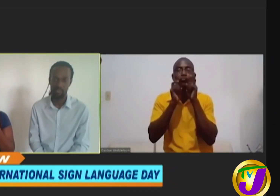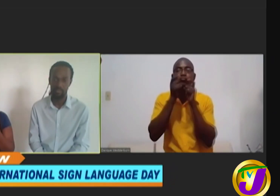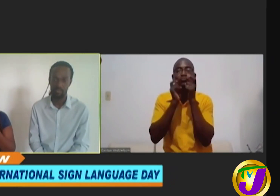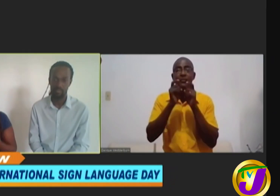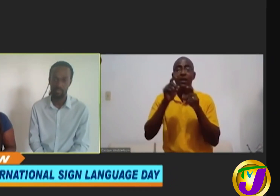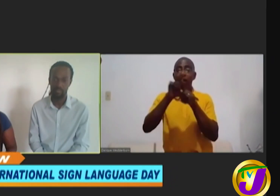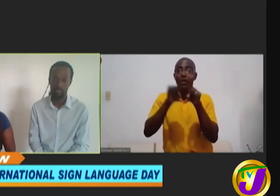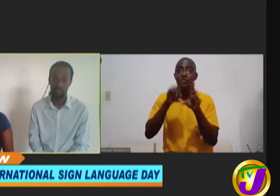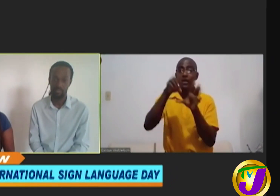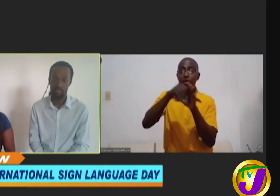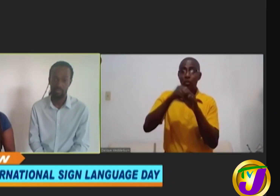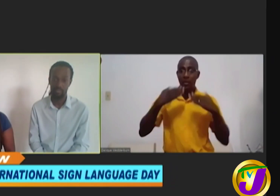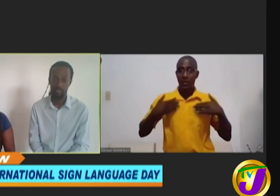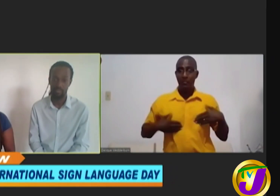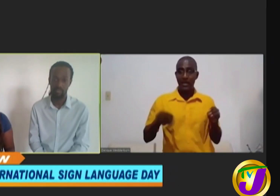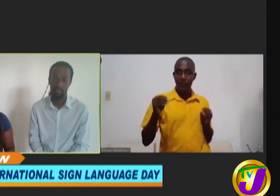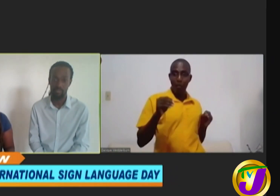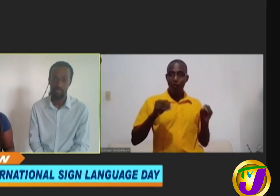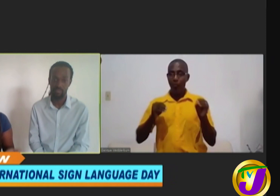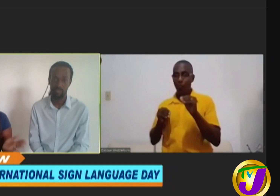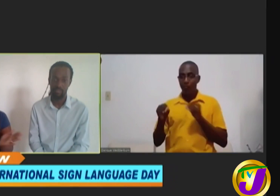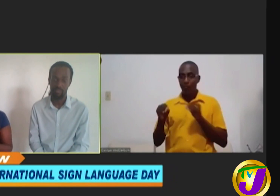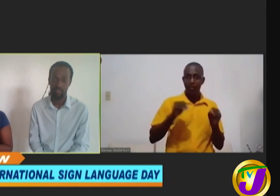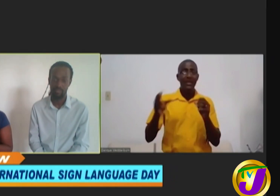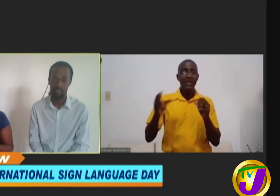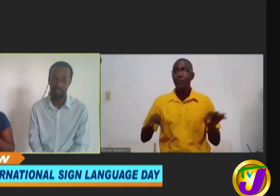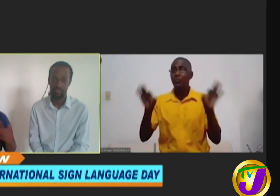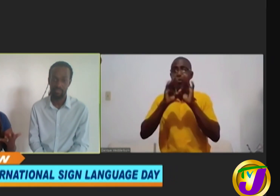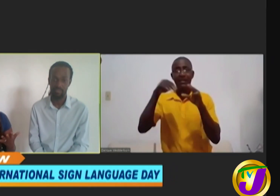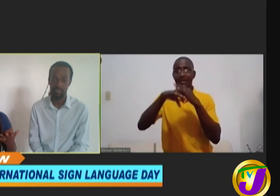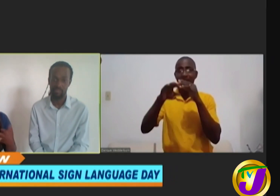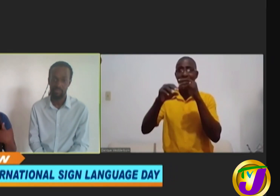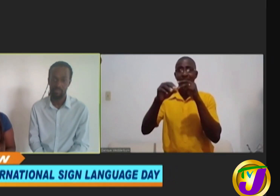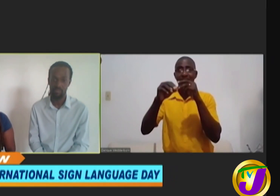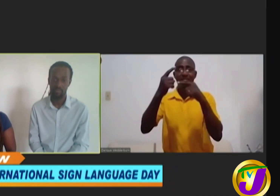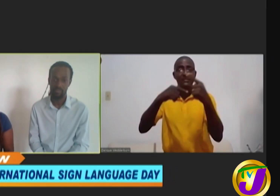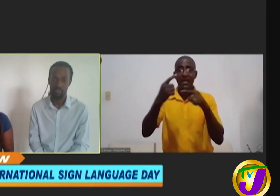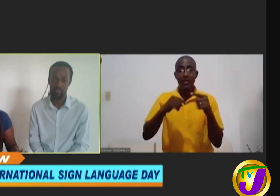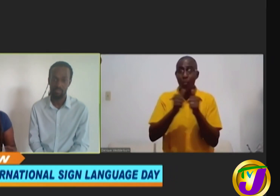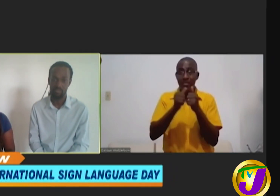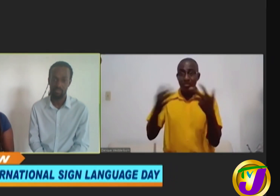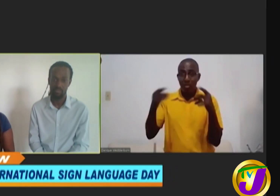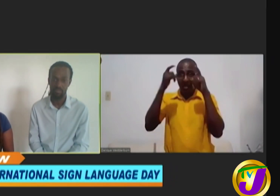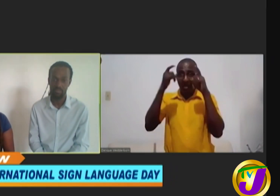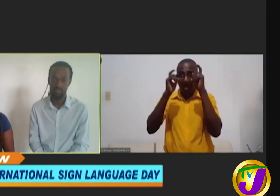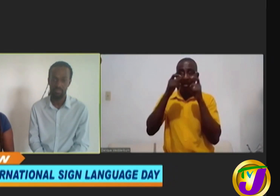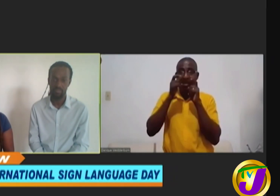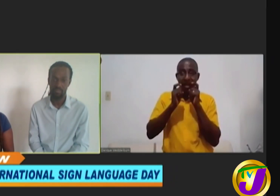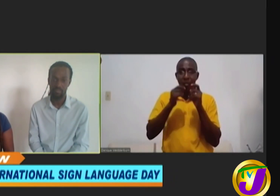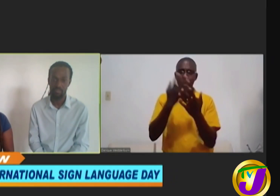includes body movement, very important in sign. Without those things, most times what you do with your hand has no